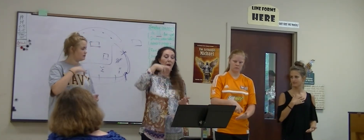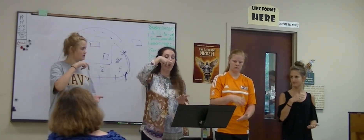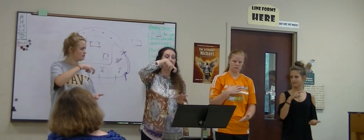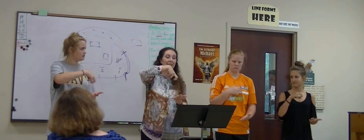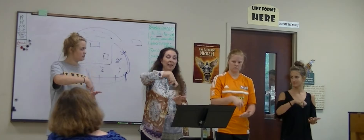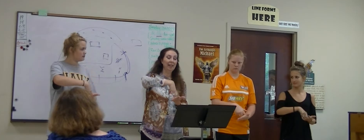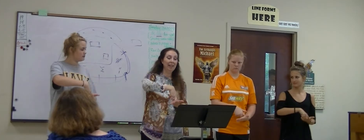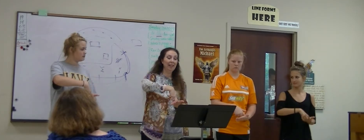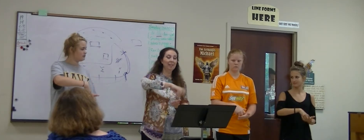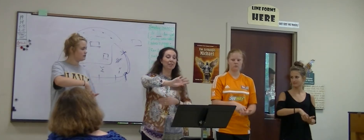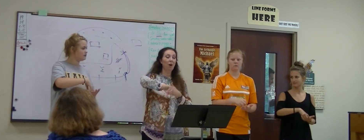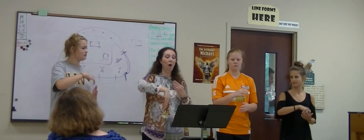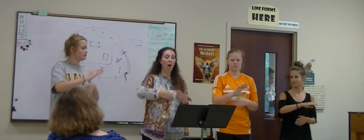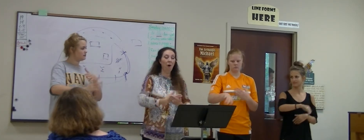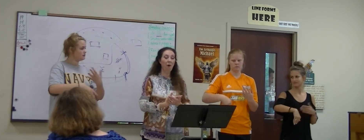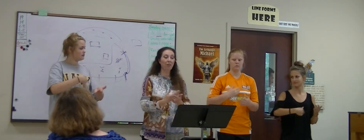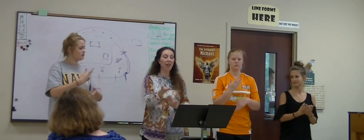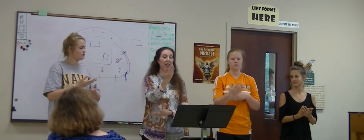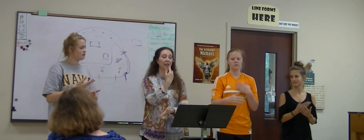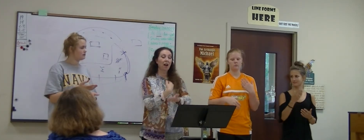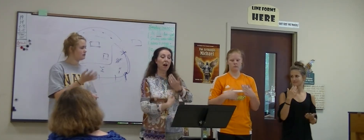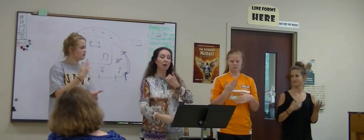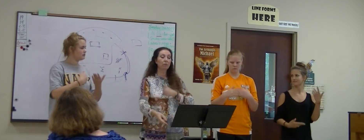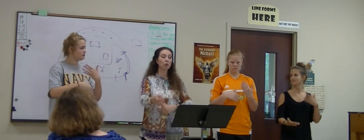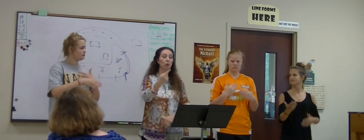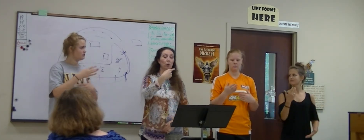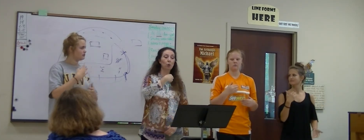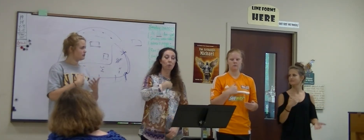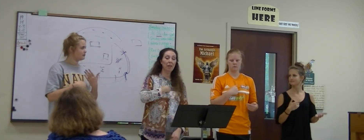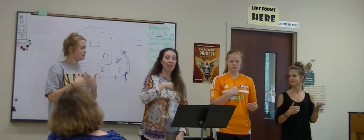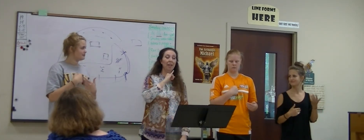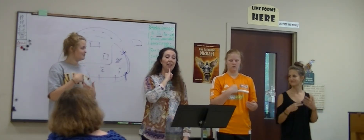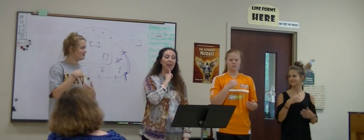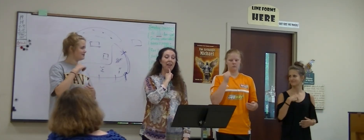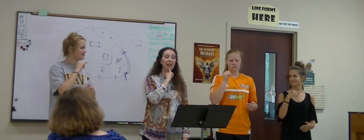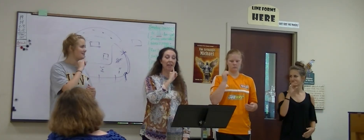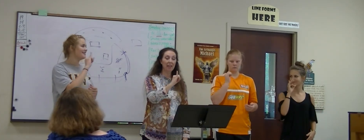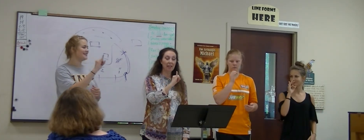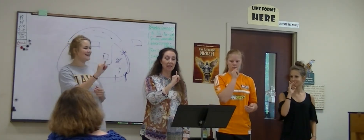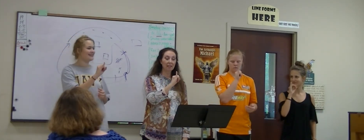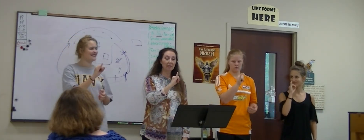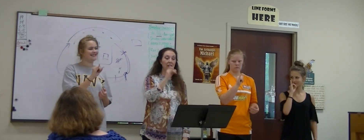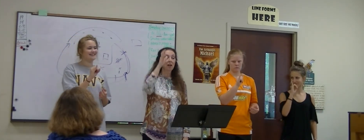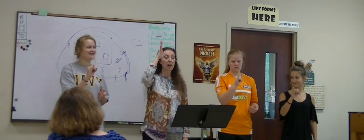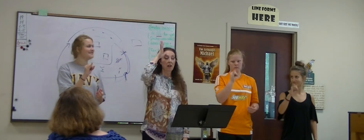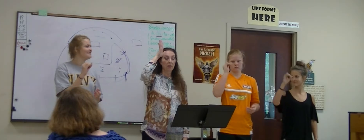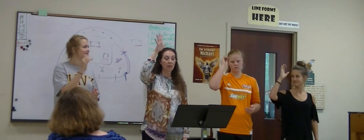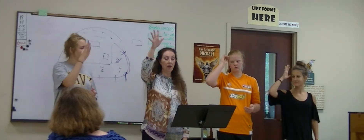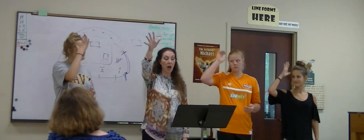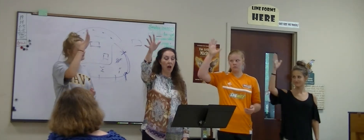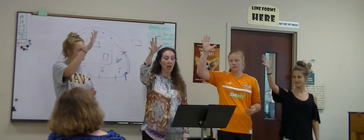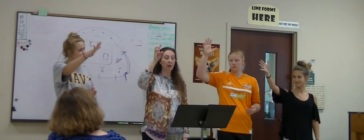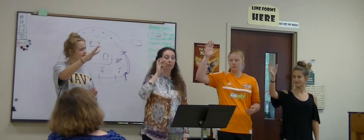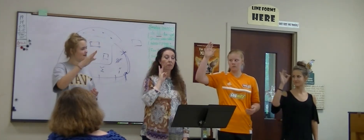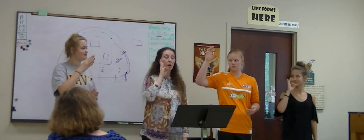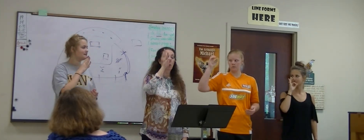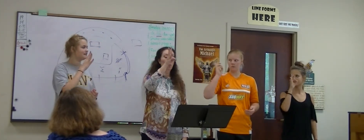my knees, all that comes to me is thy